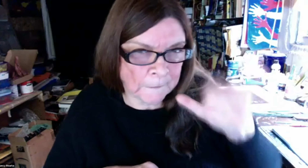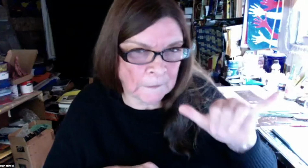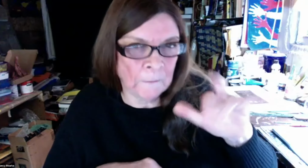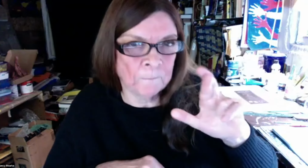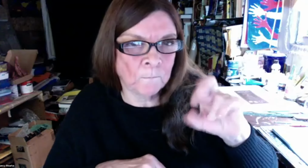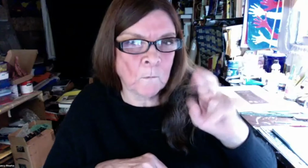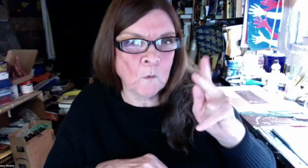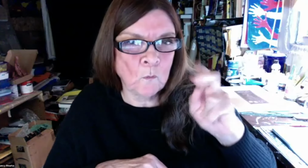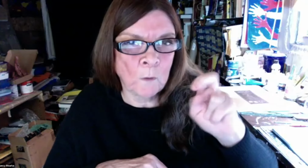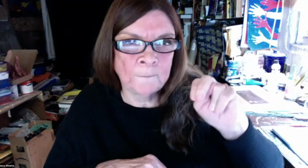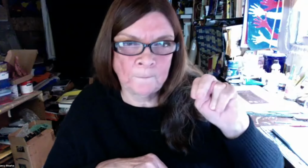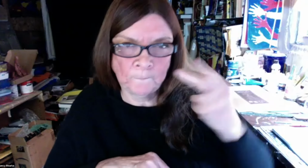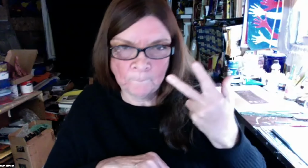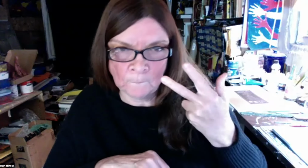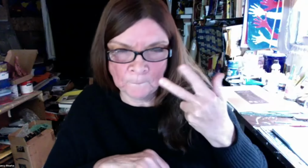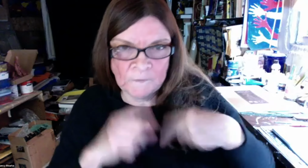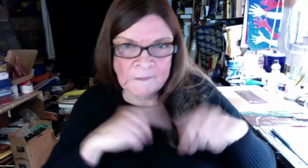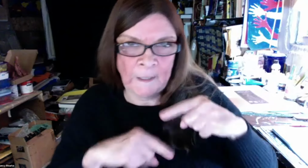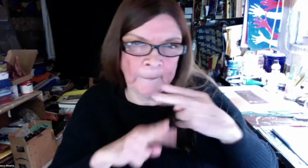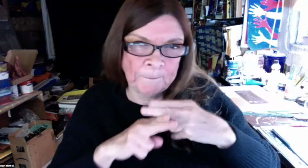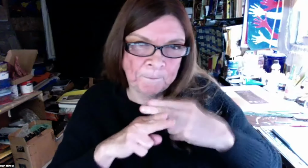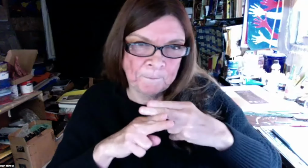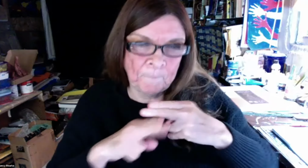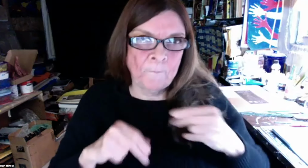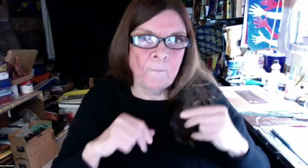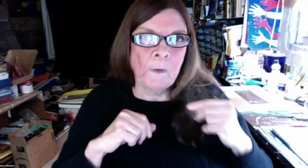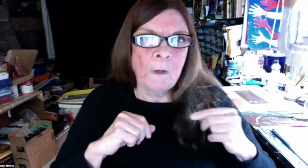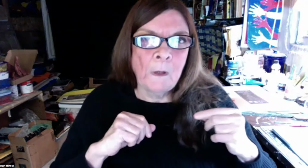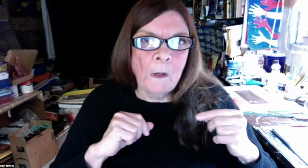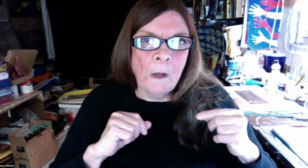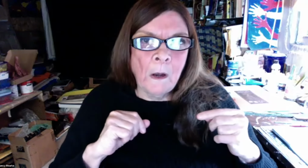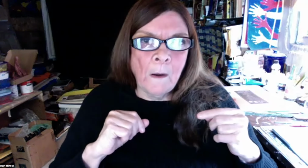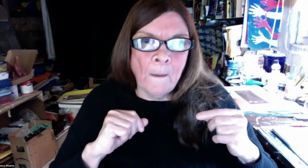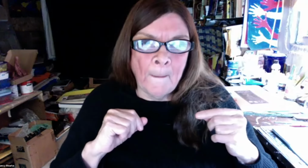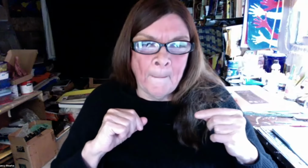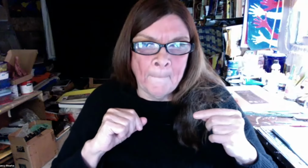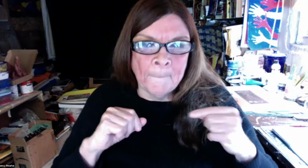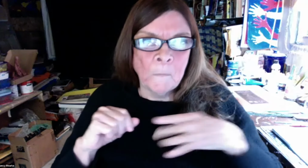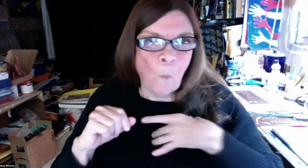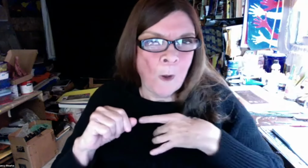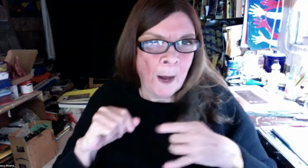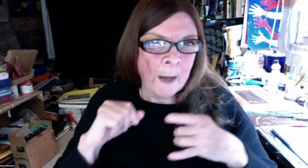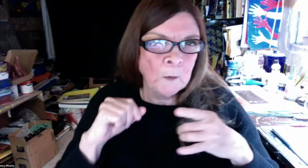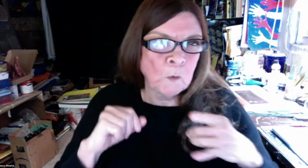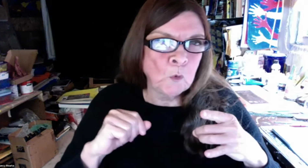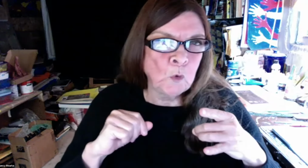Folks, hello. I am Nancy, Nancy Rourke. And this is my name sign, N3.